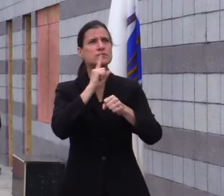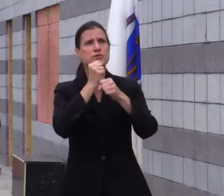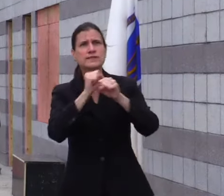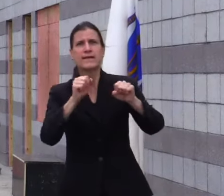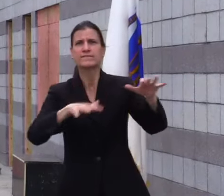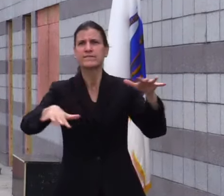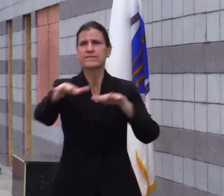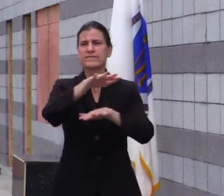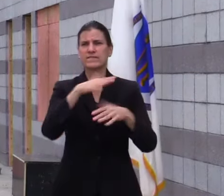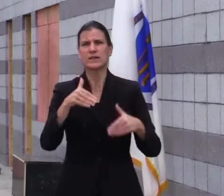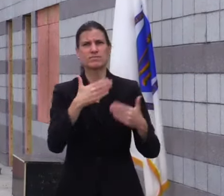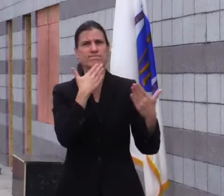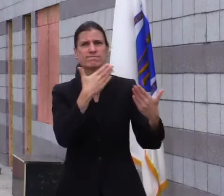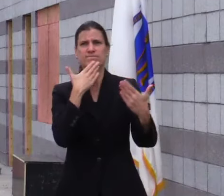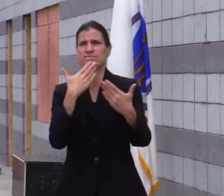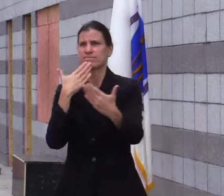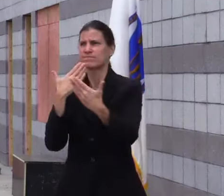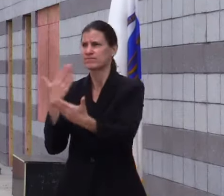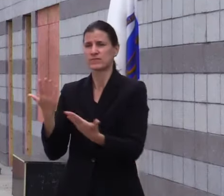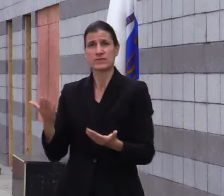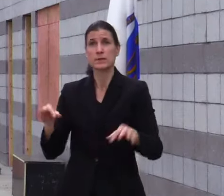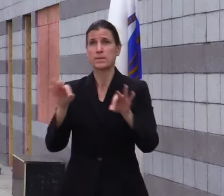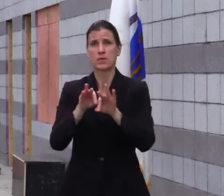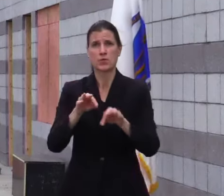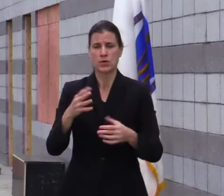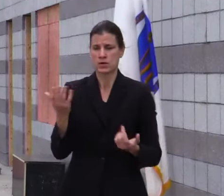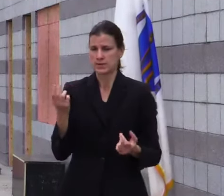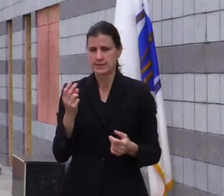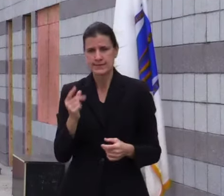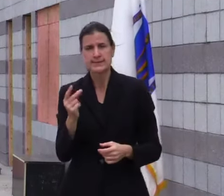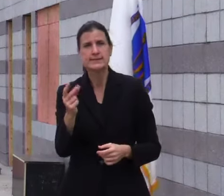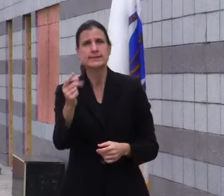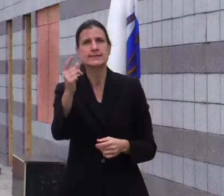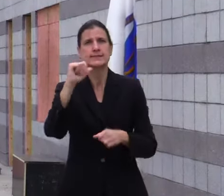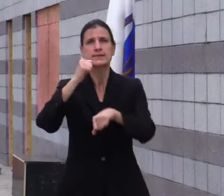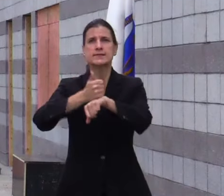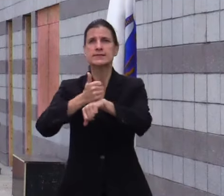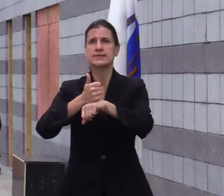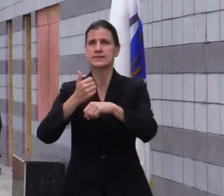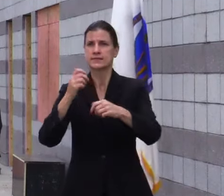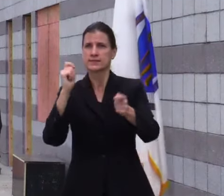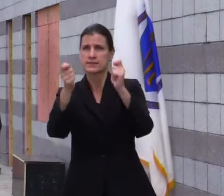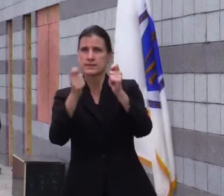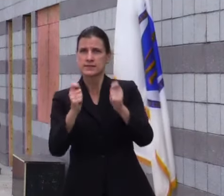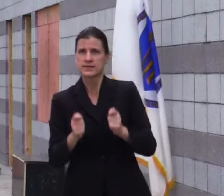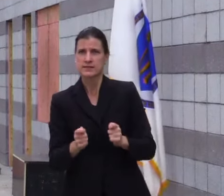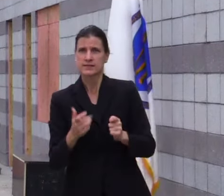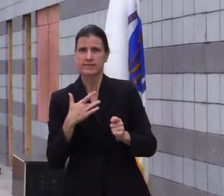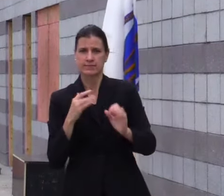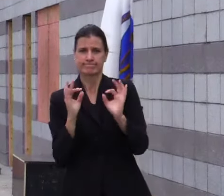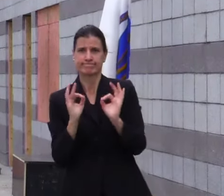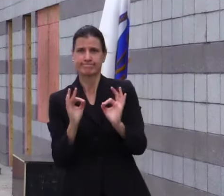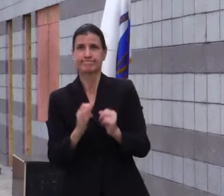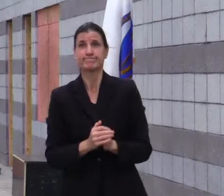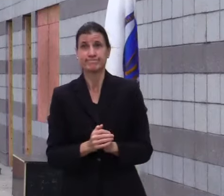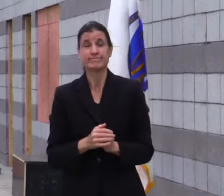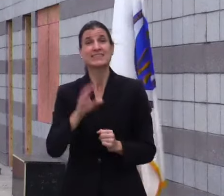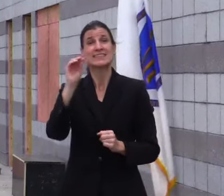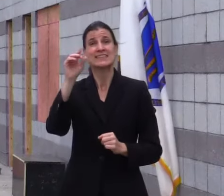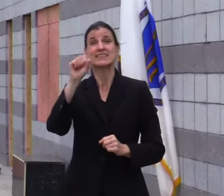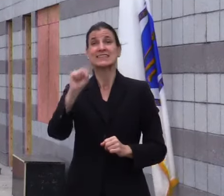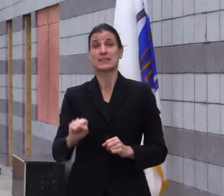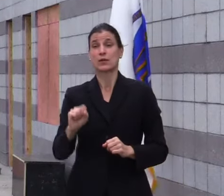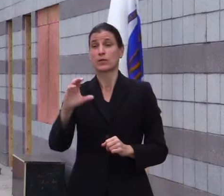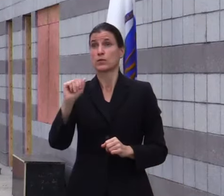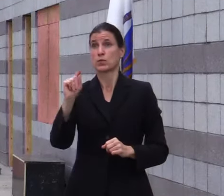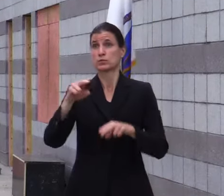expansion projects like the Green Line extension and South Coast Rail. And he and his team have made good on their word,